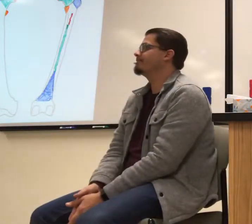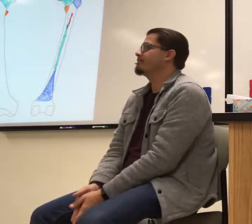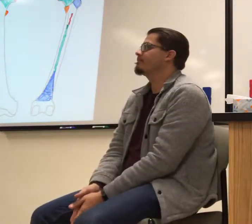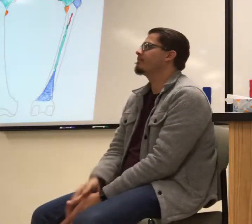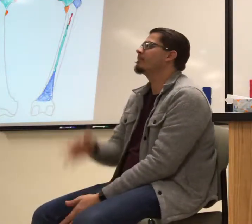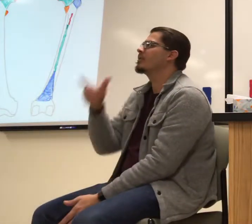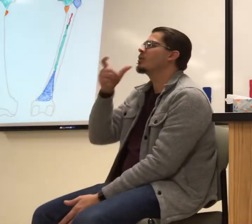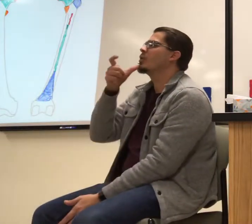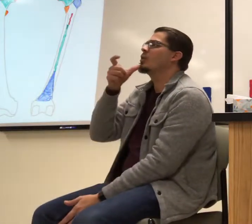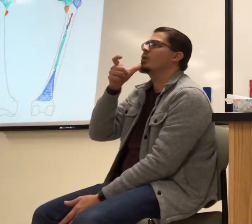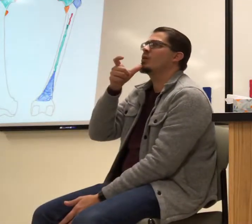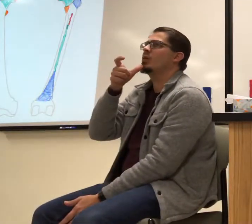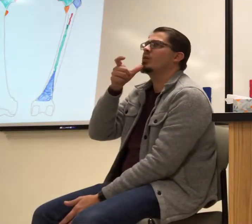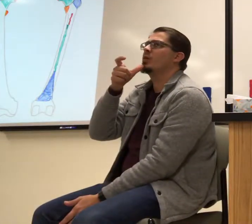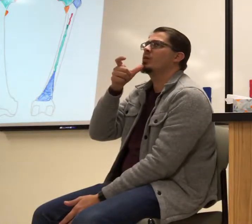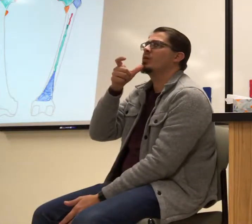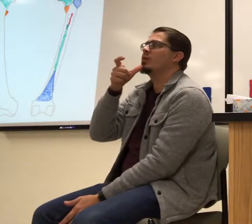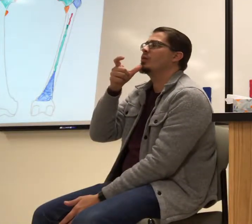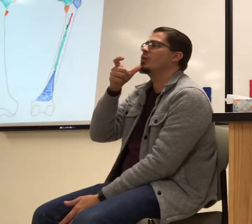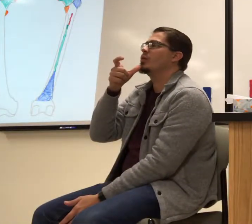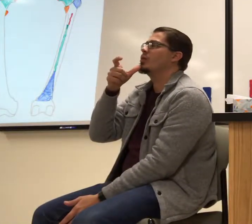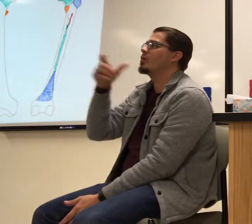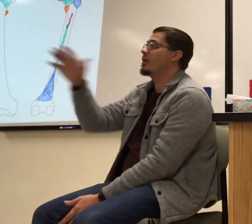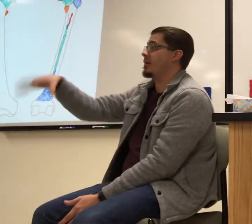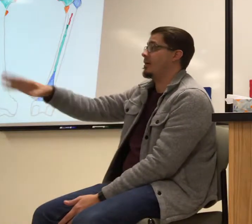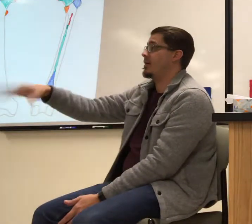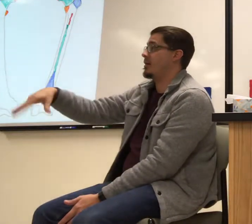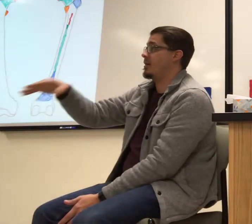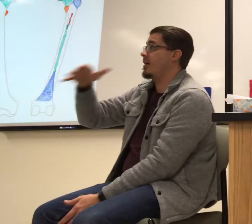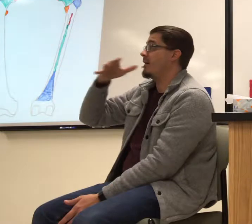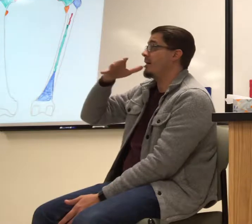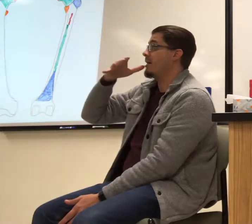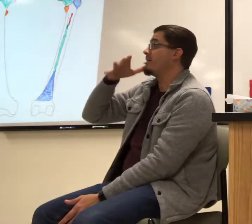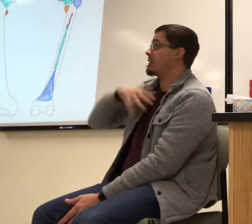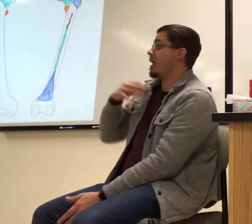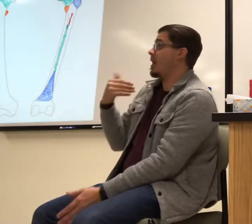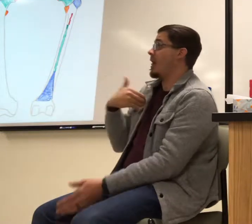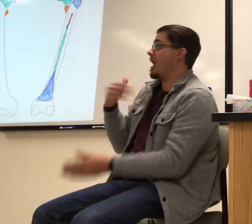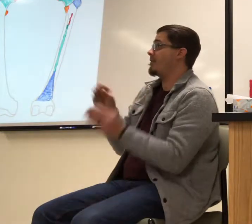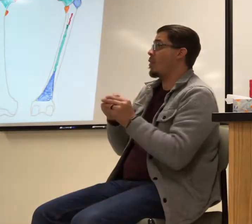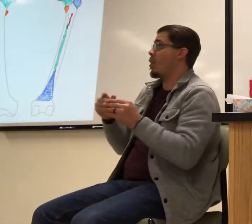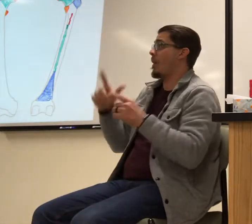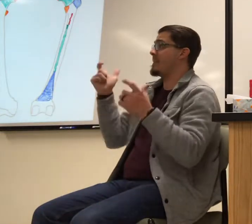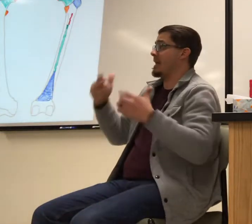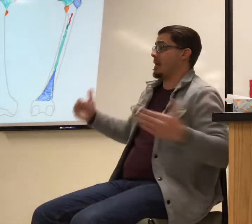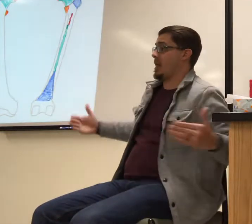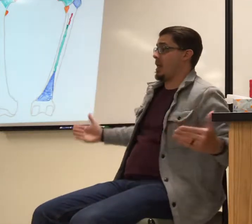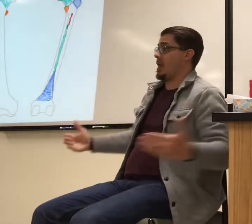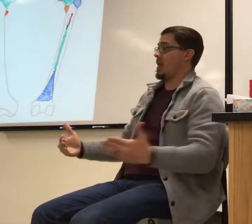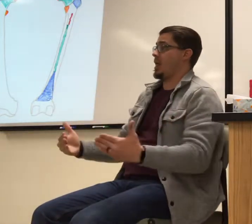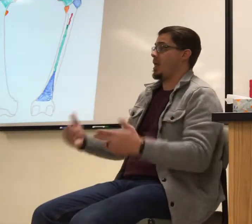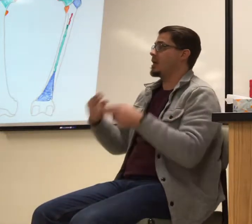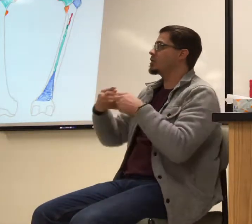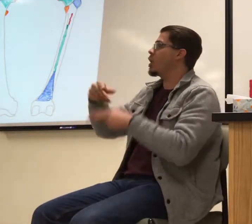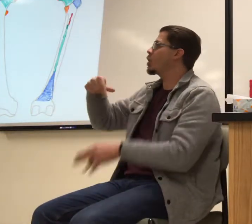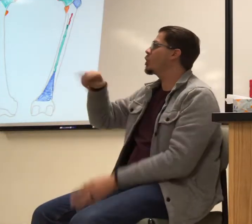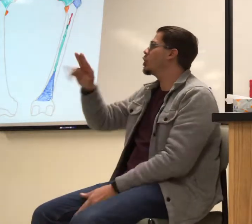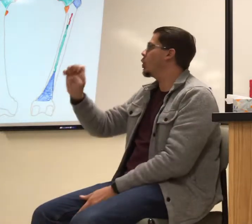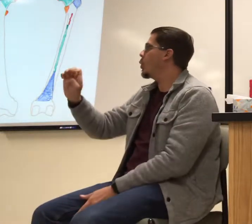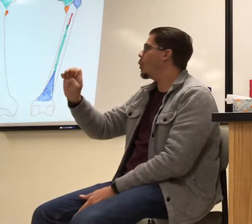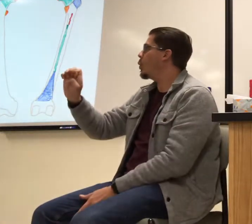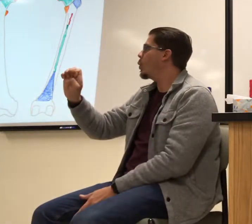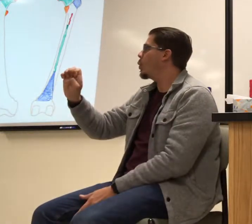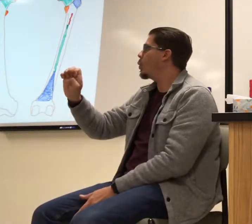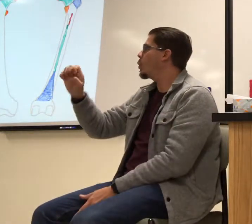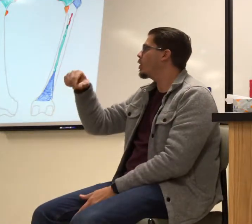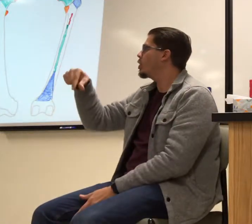So who would have a more, females, because they have wider hips, would have a bigger angle. It's actually called acute angle, and it's been measured, but you don't have to